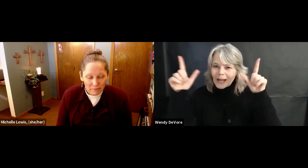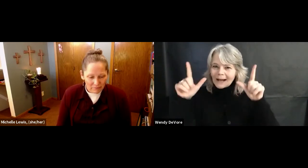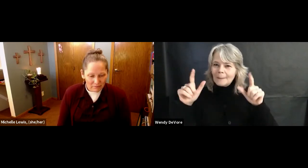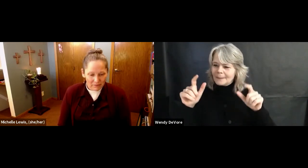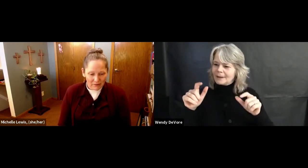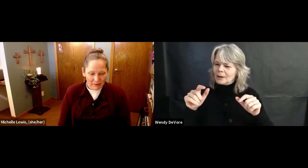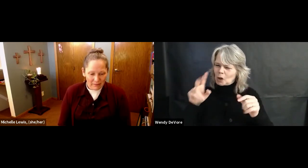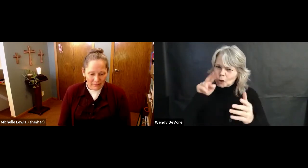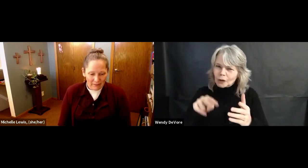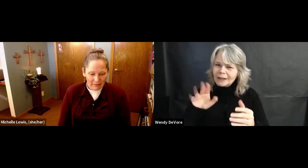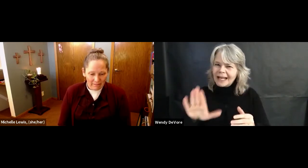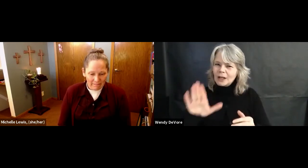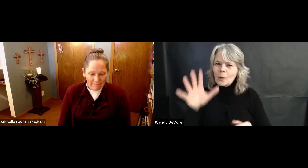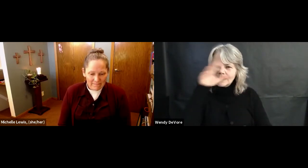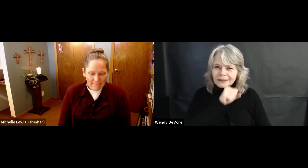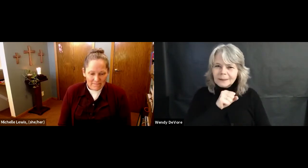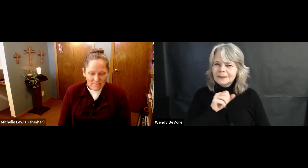people.